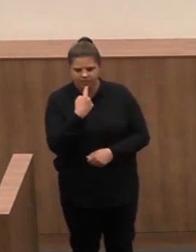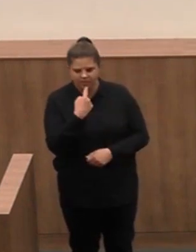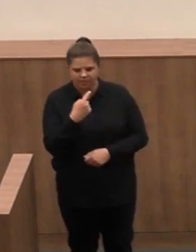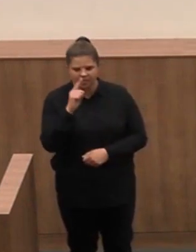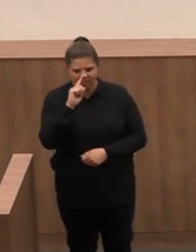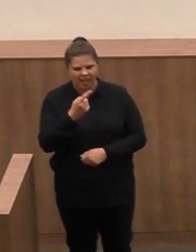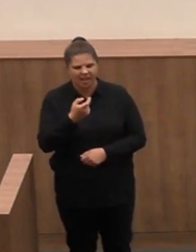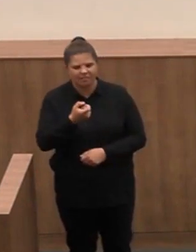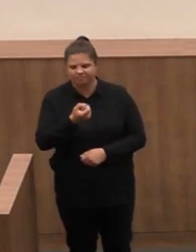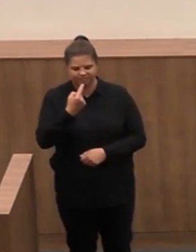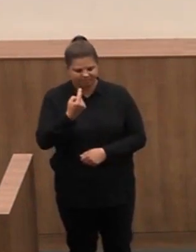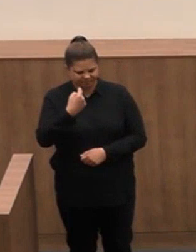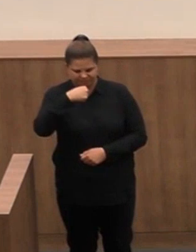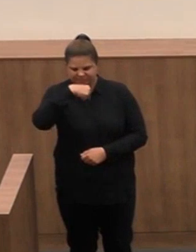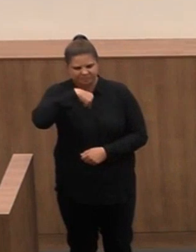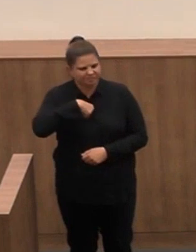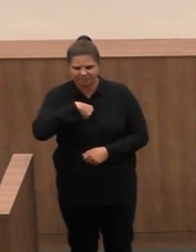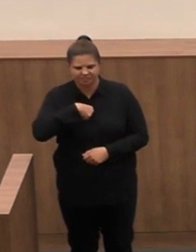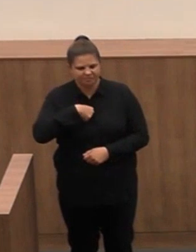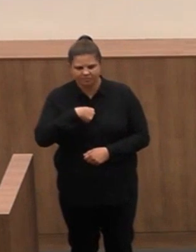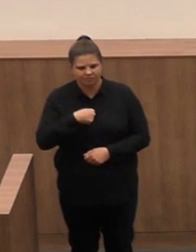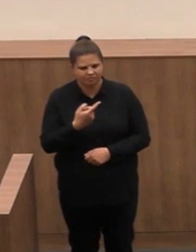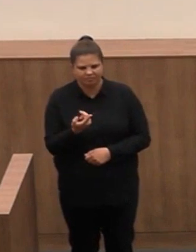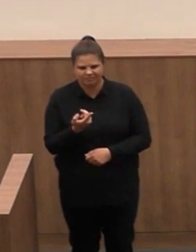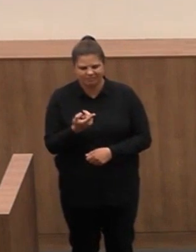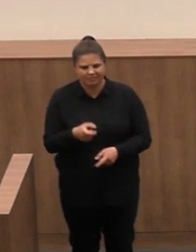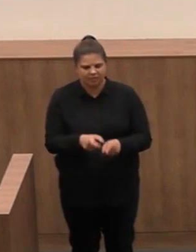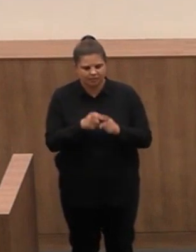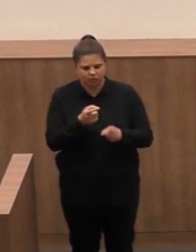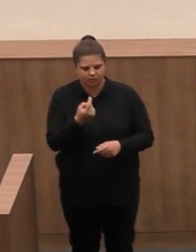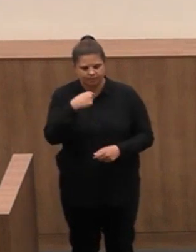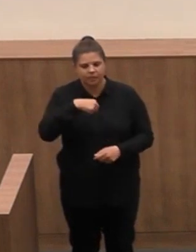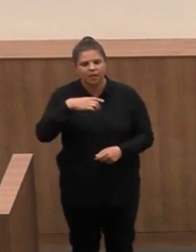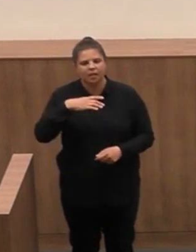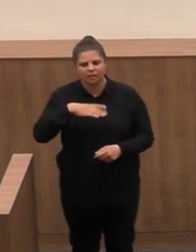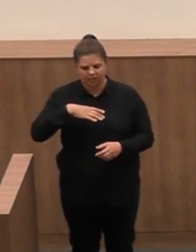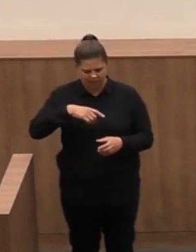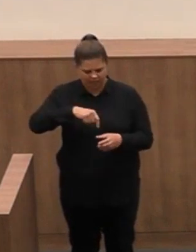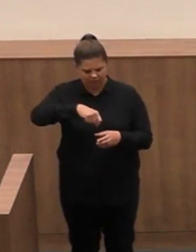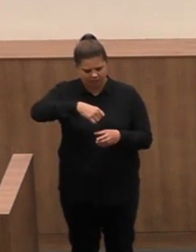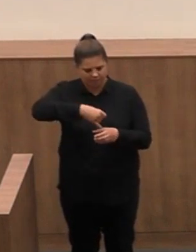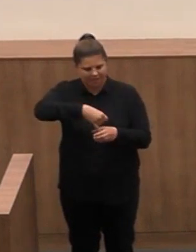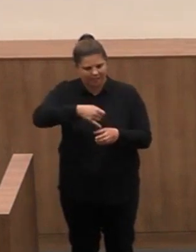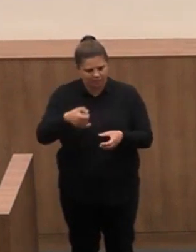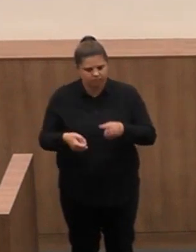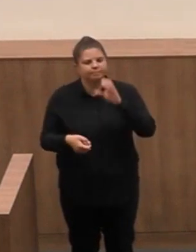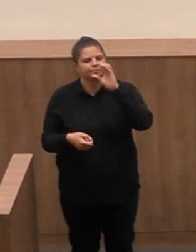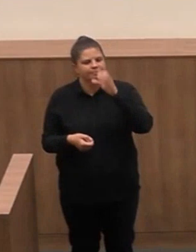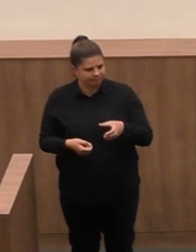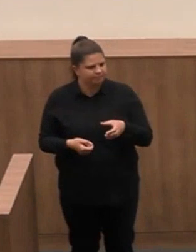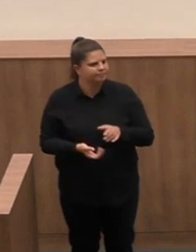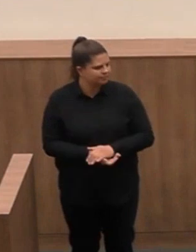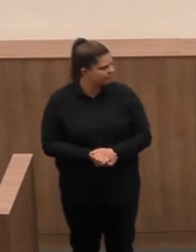Can't take them, she can't swallow tablets very easily. She needs oral medications.